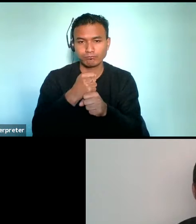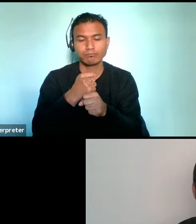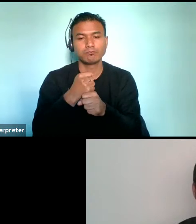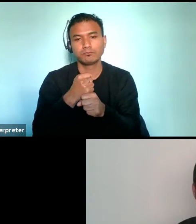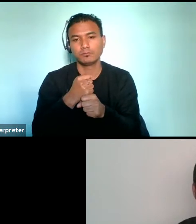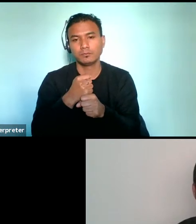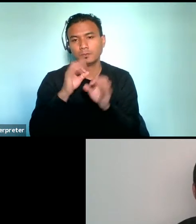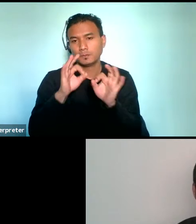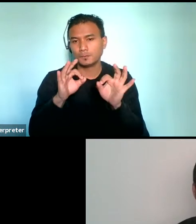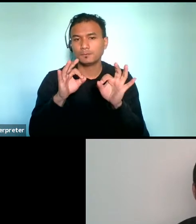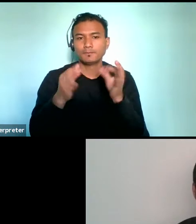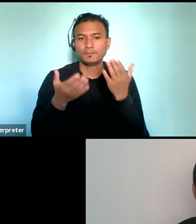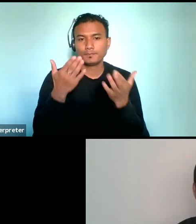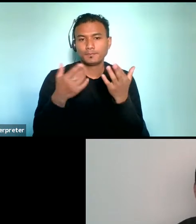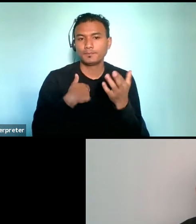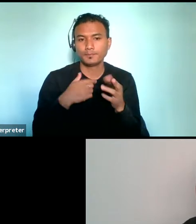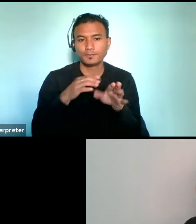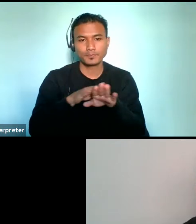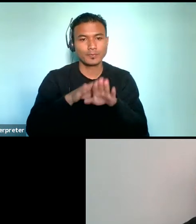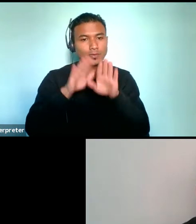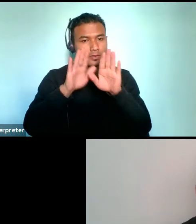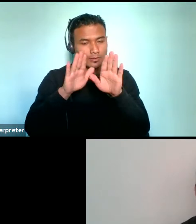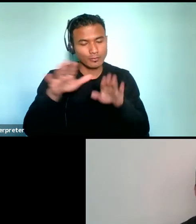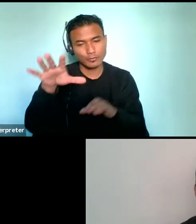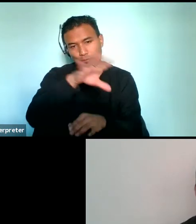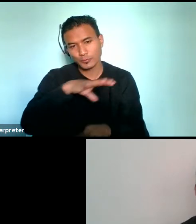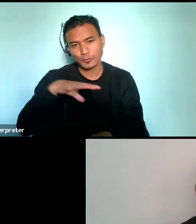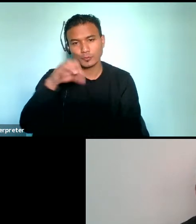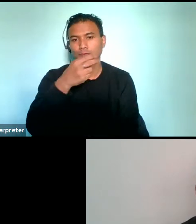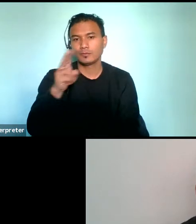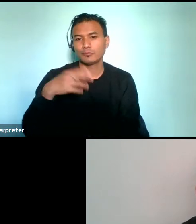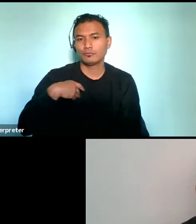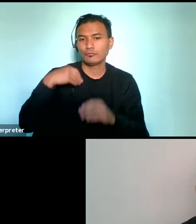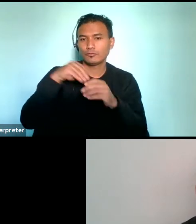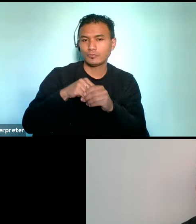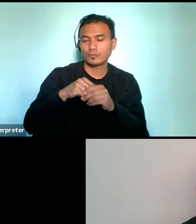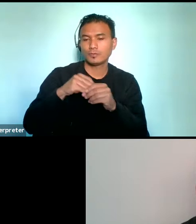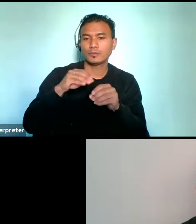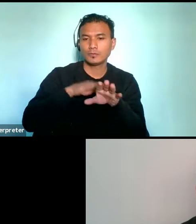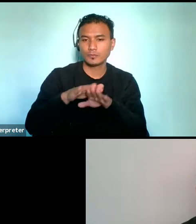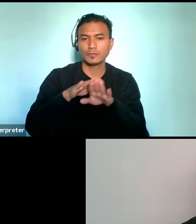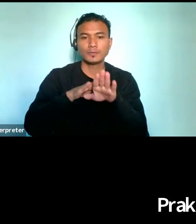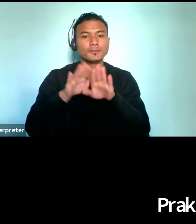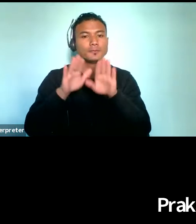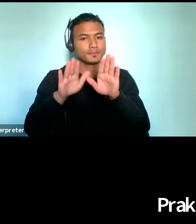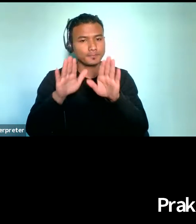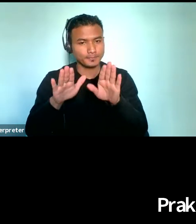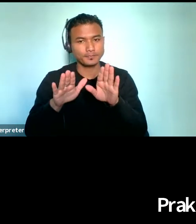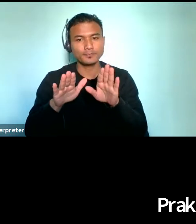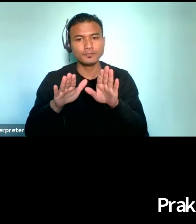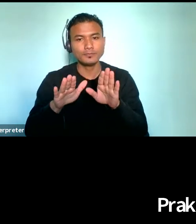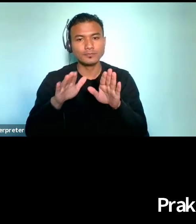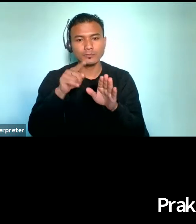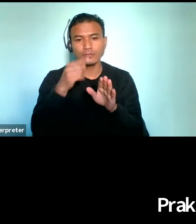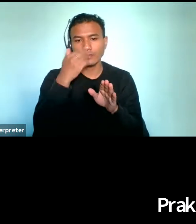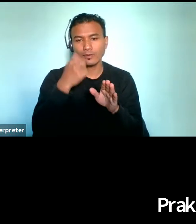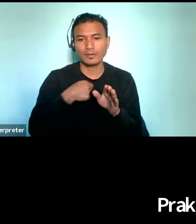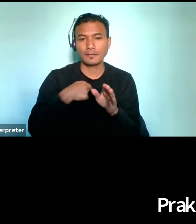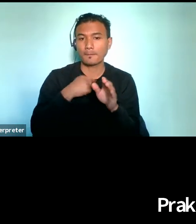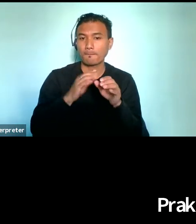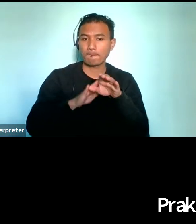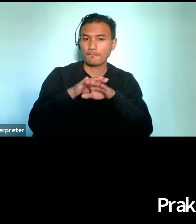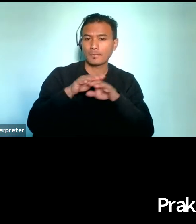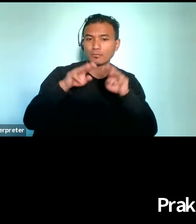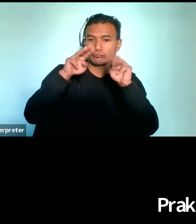good work. So I'm really, really thankful to all of you, including the participants, because the participants in the end are the more